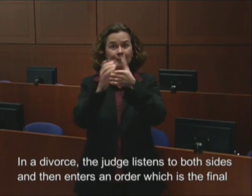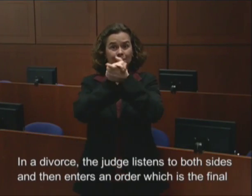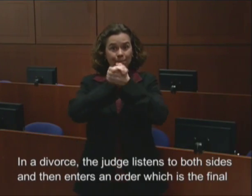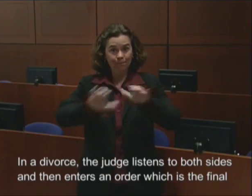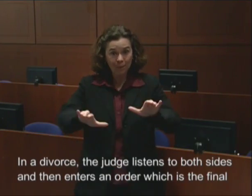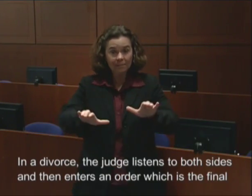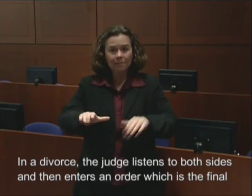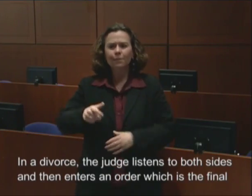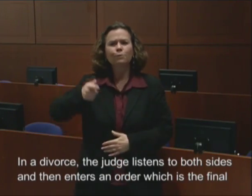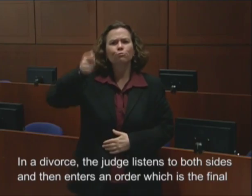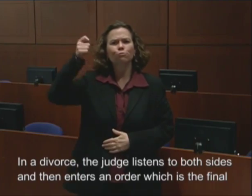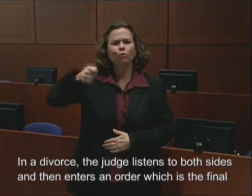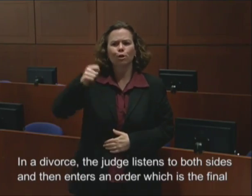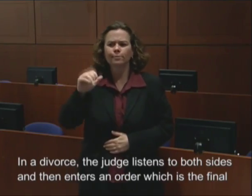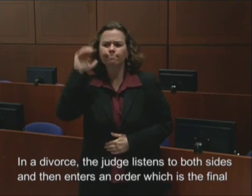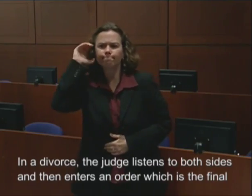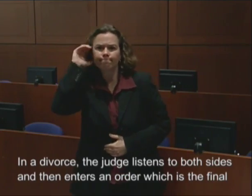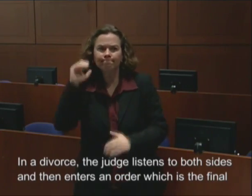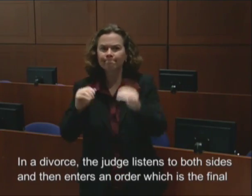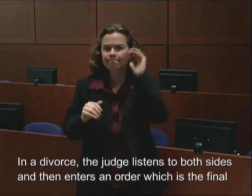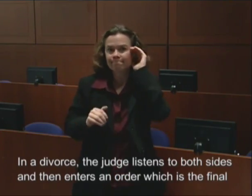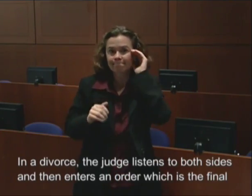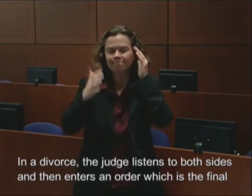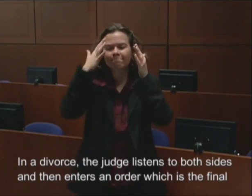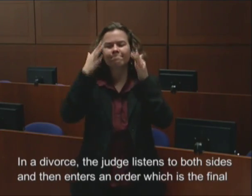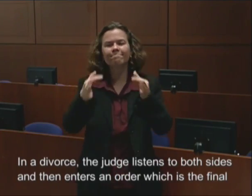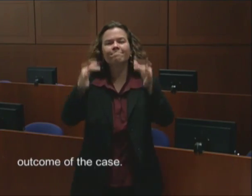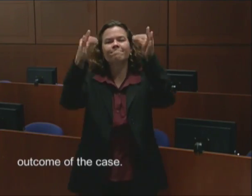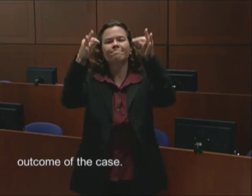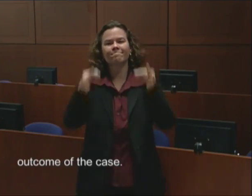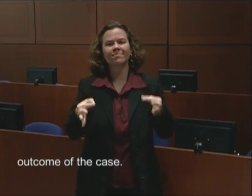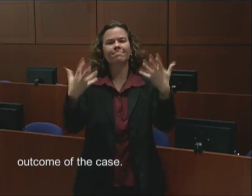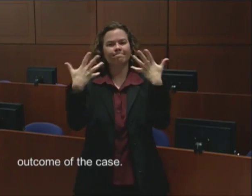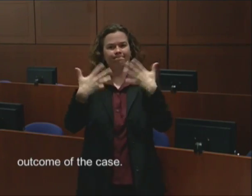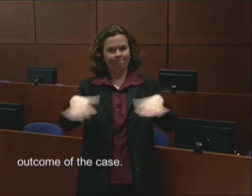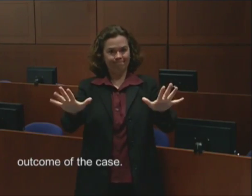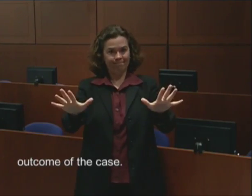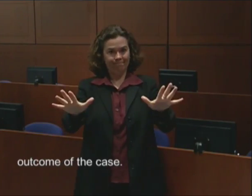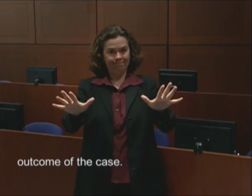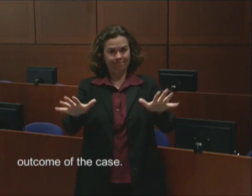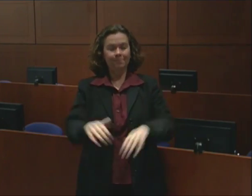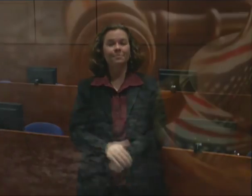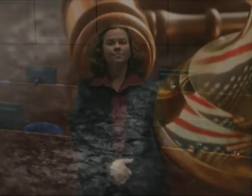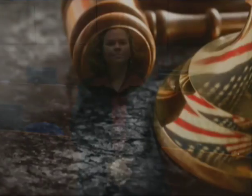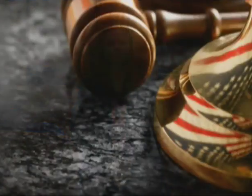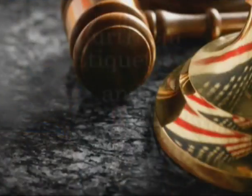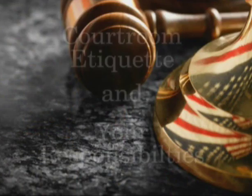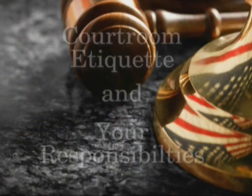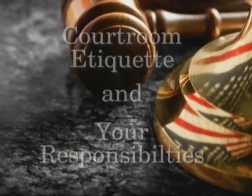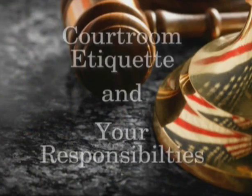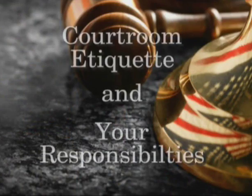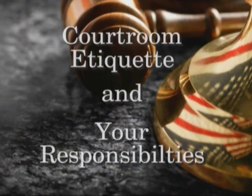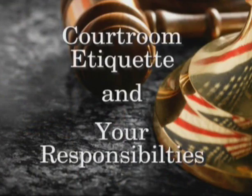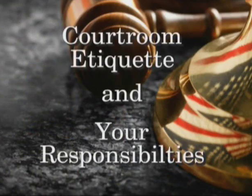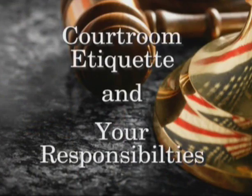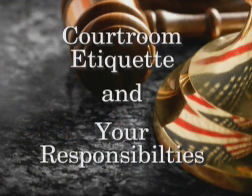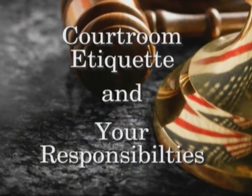listens to both sides and then enters an order which is the final outcome of the case. Courtroom etiquette and